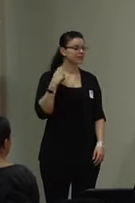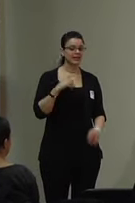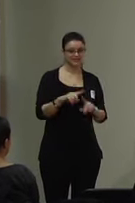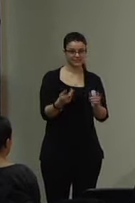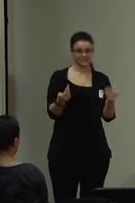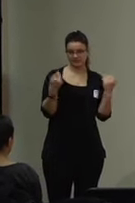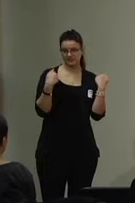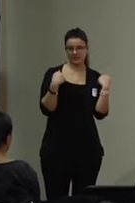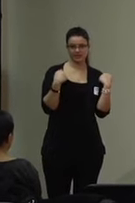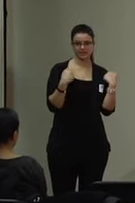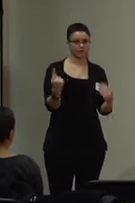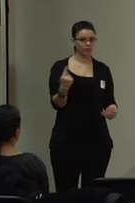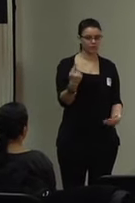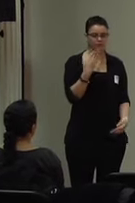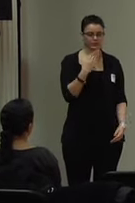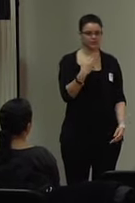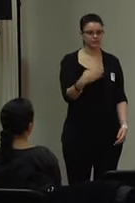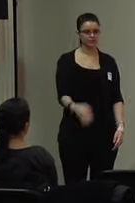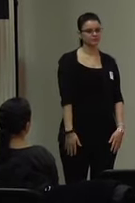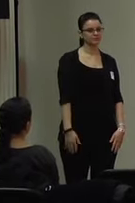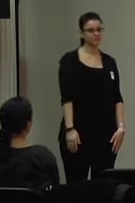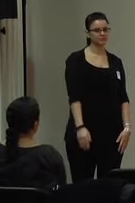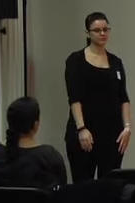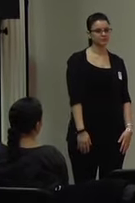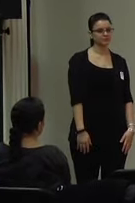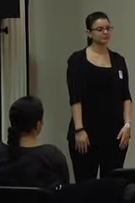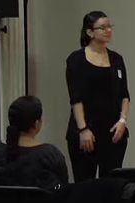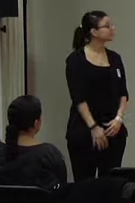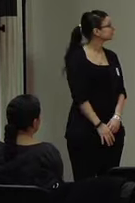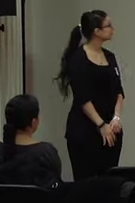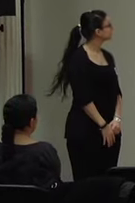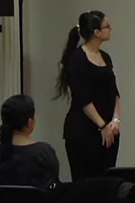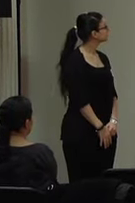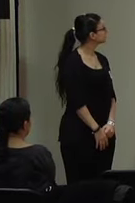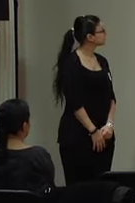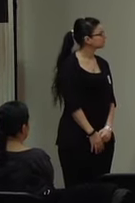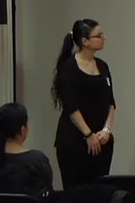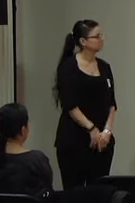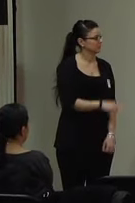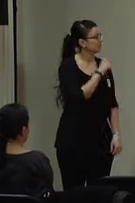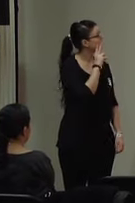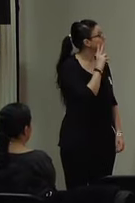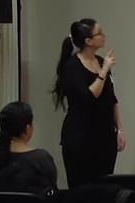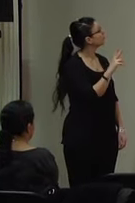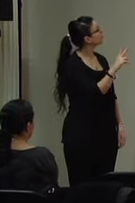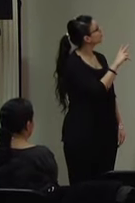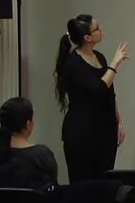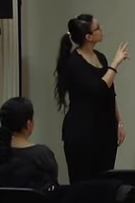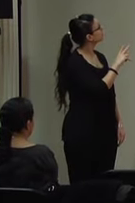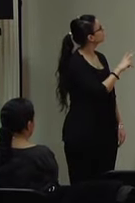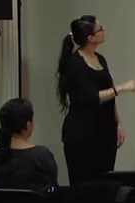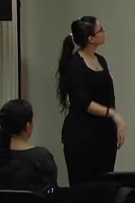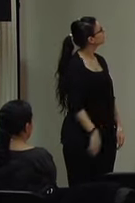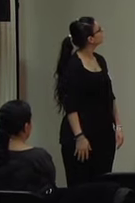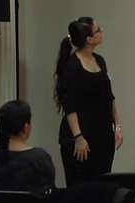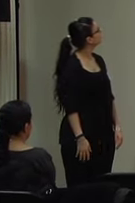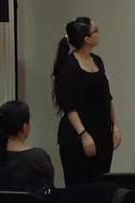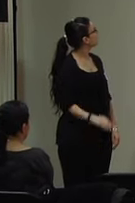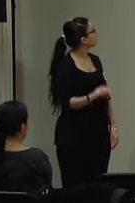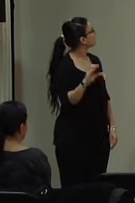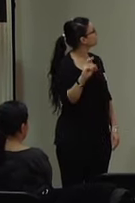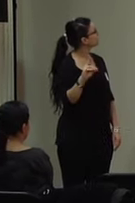need them. Vegan bouillon cubes, the only one I know of that's organic and vegan that they sell in my area is Rapunzel. There may be